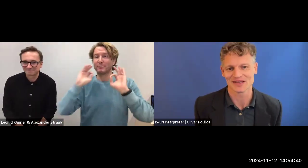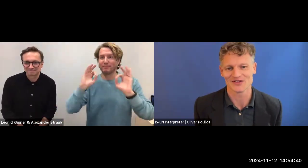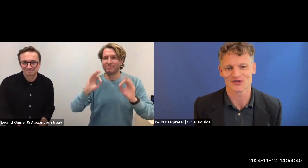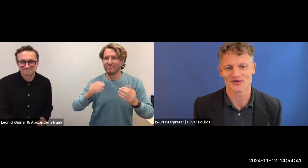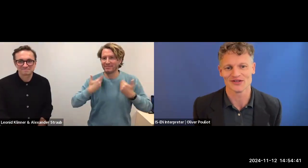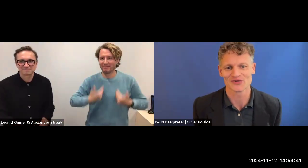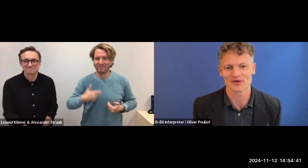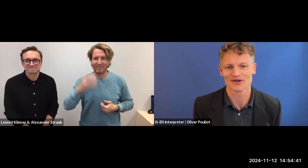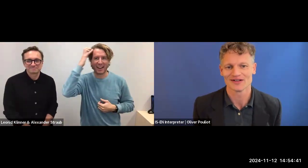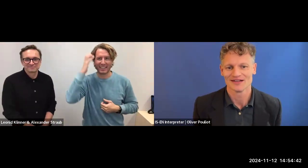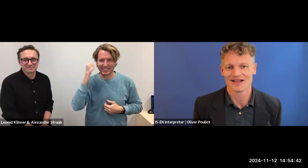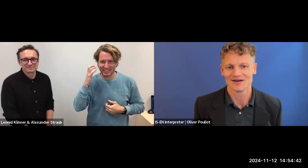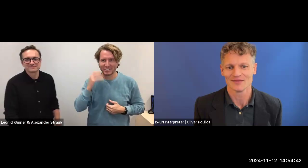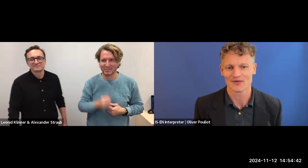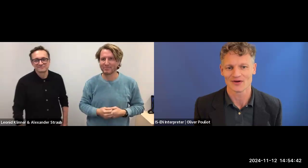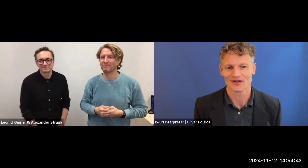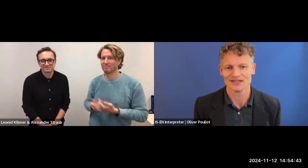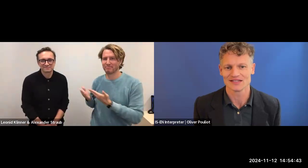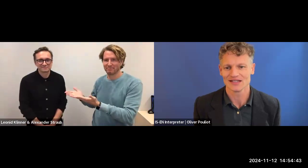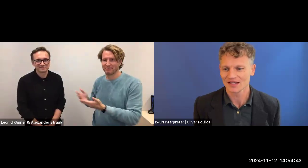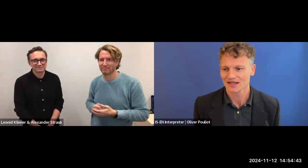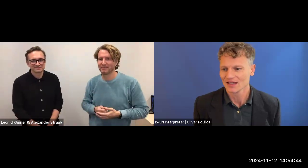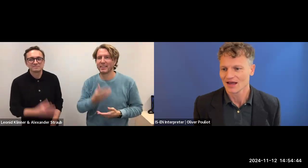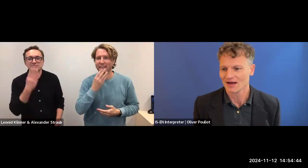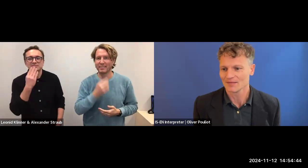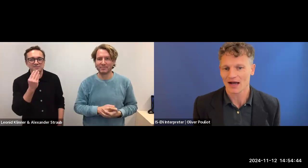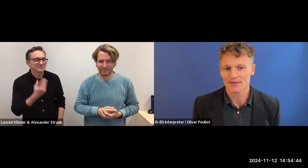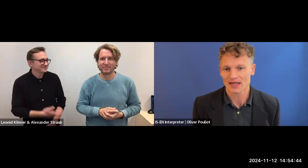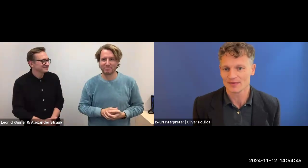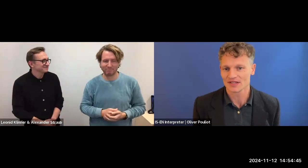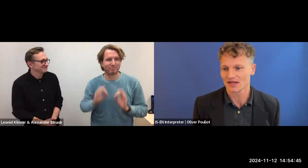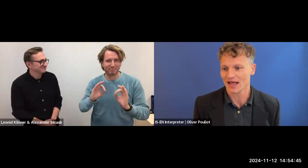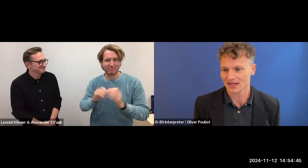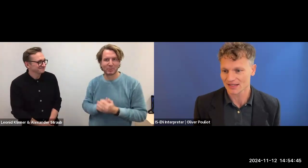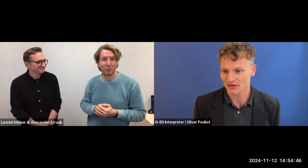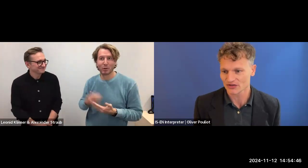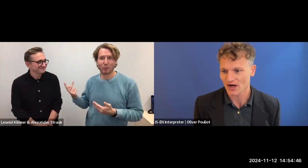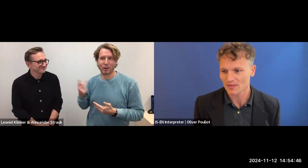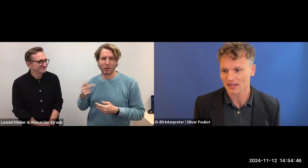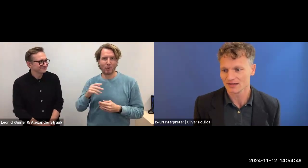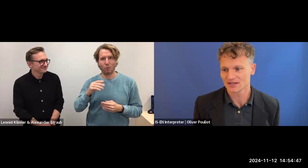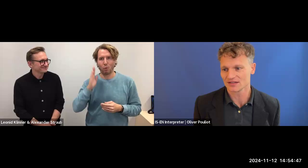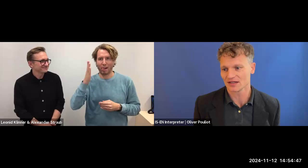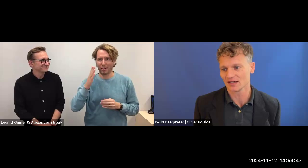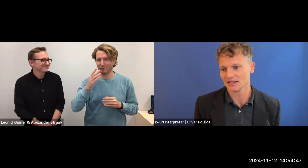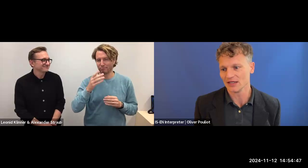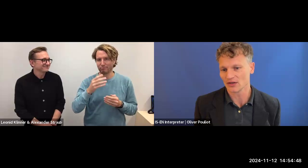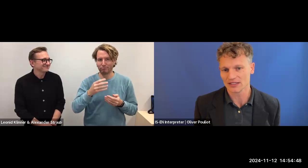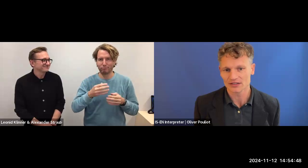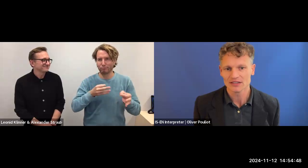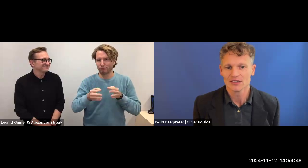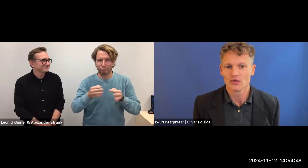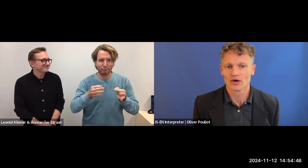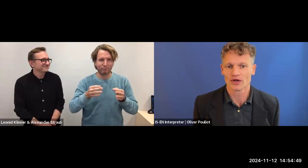Okay, just making sure with the interpreter that we're all in sync. Hi, my name is Alexander Straub, and this is